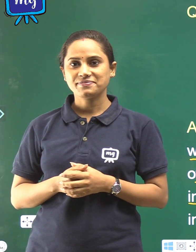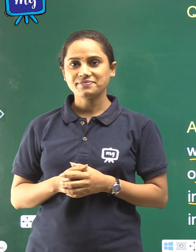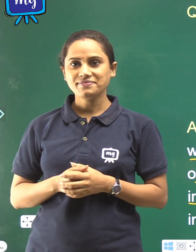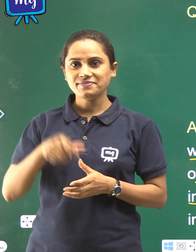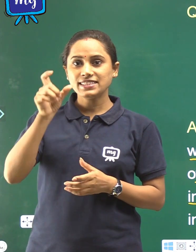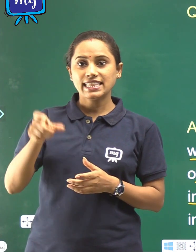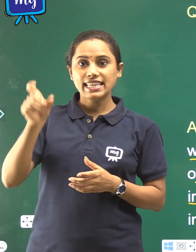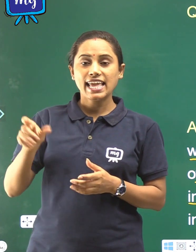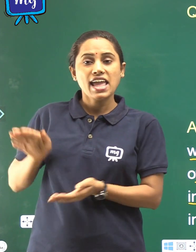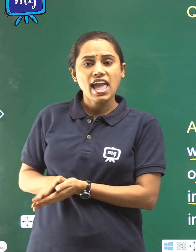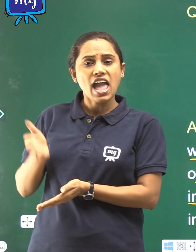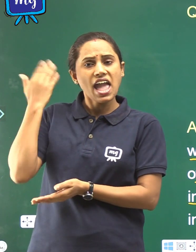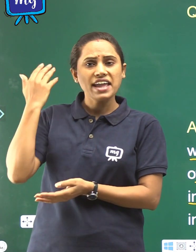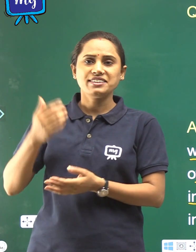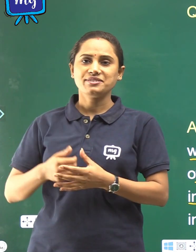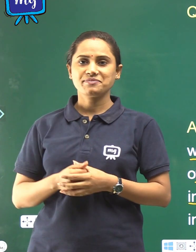They had